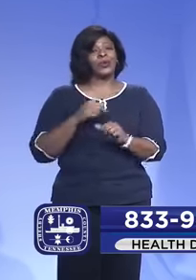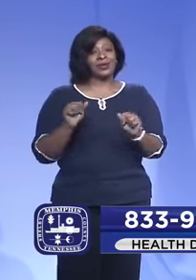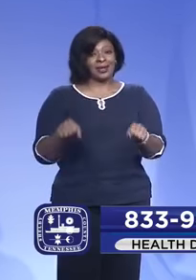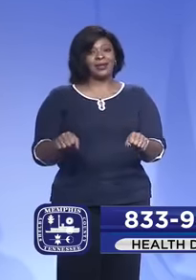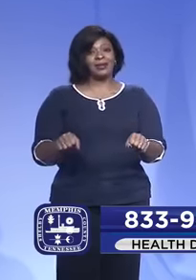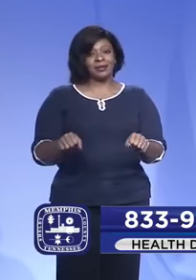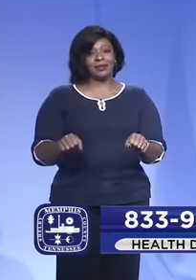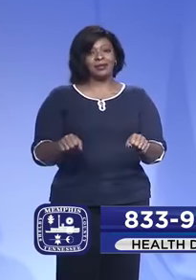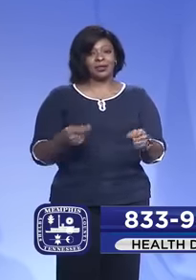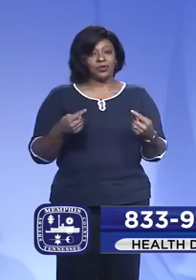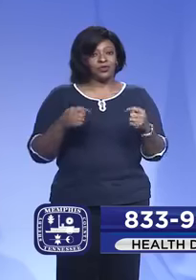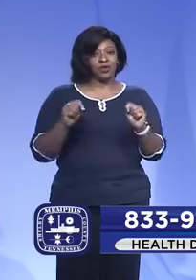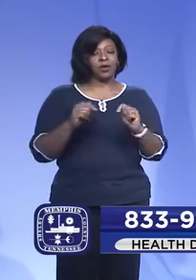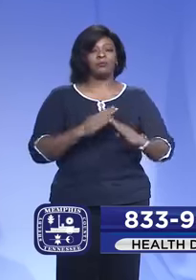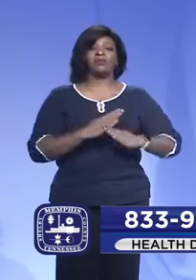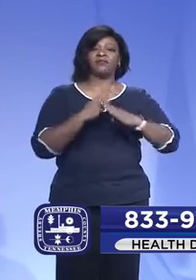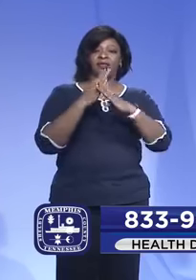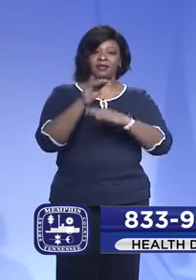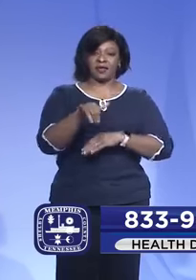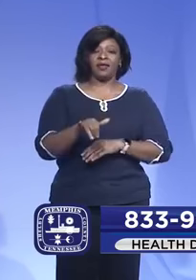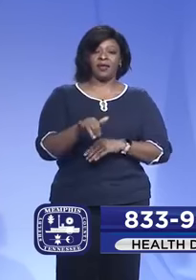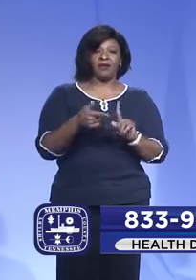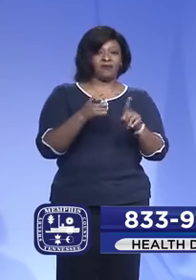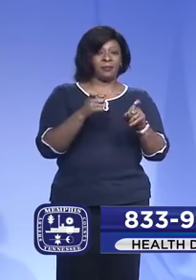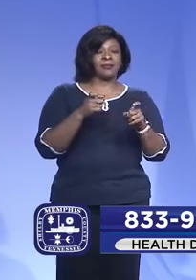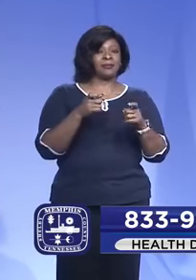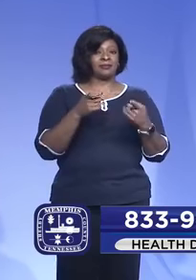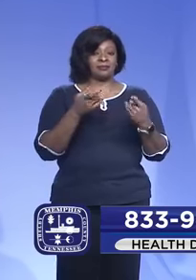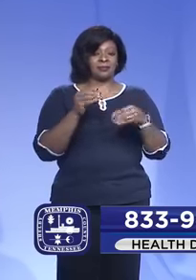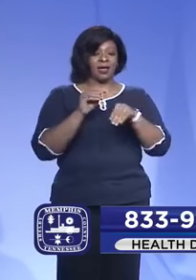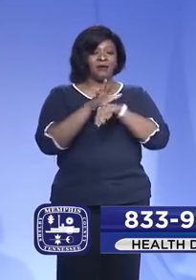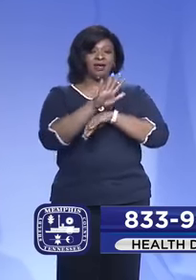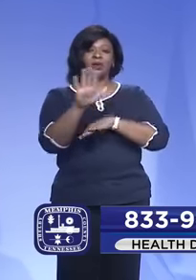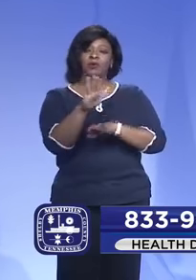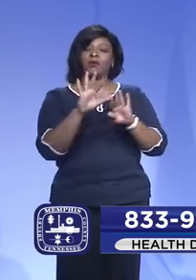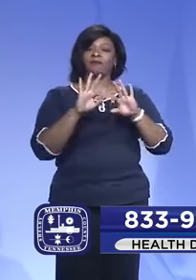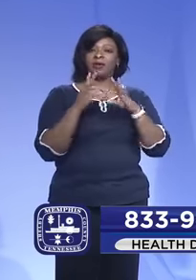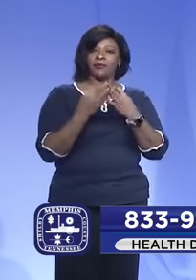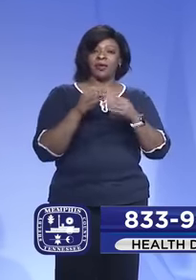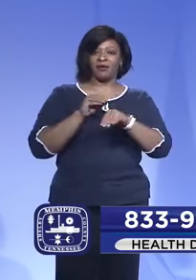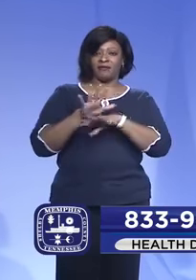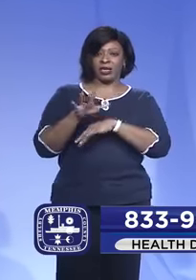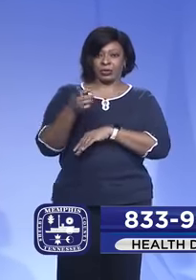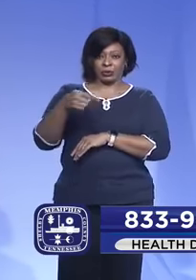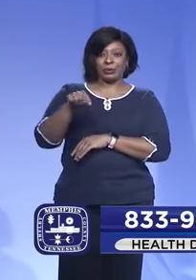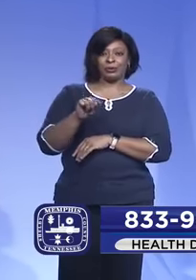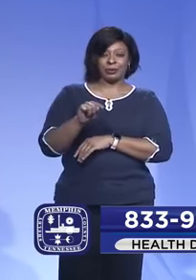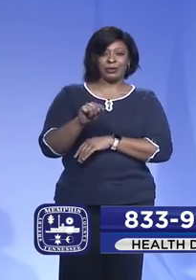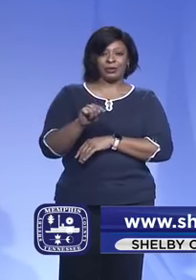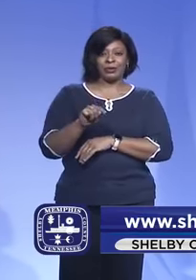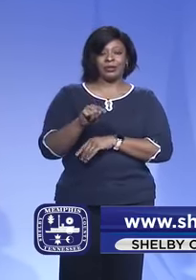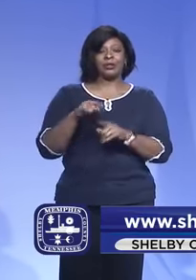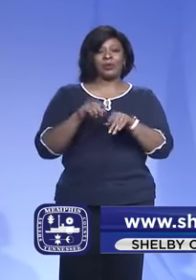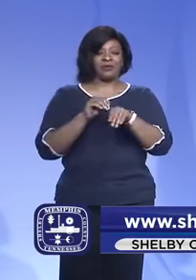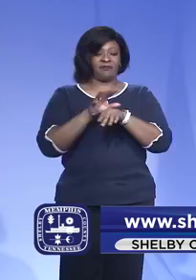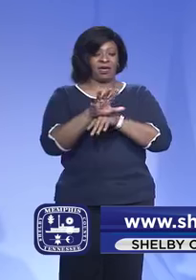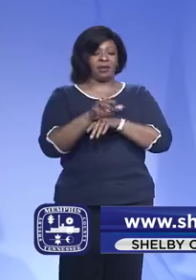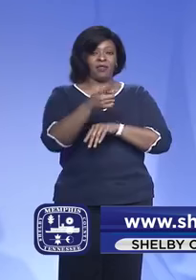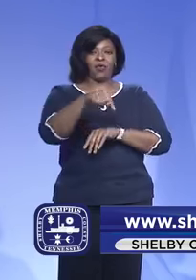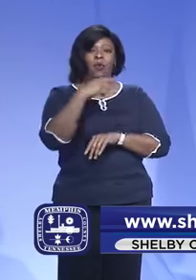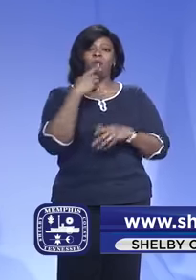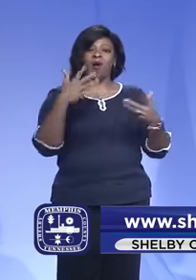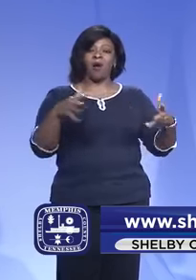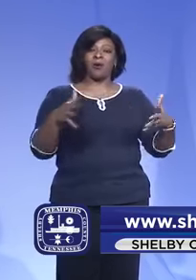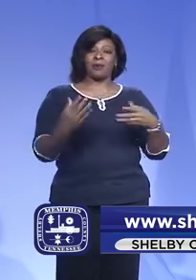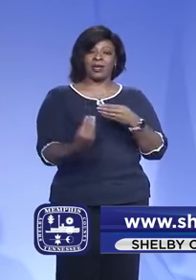can try to prevent that from affecting your family, from affecting you, and from affecting those who have